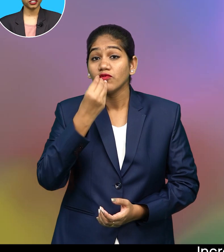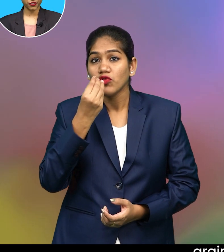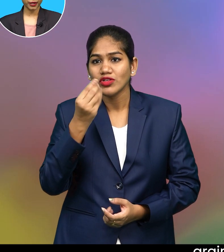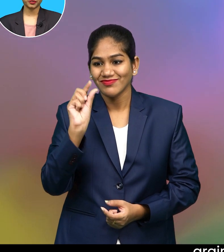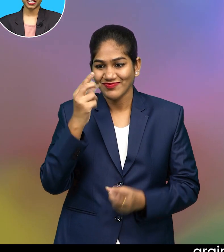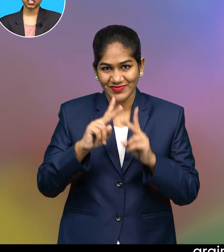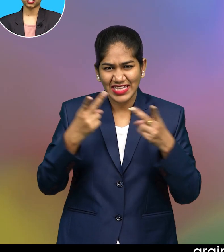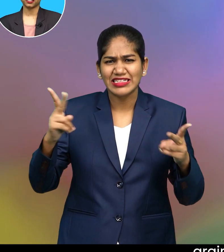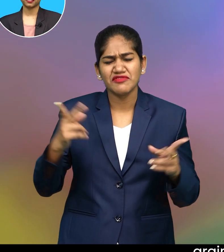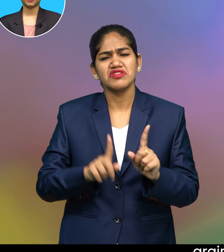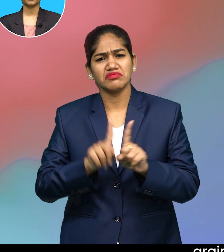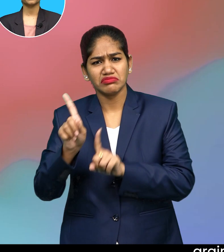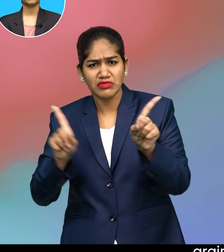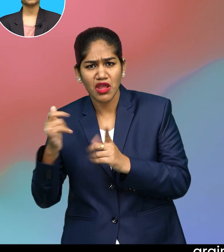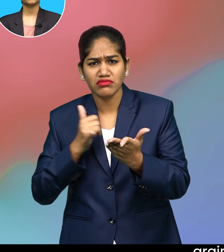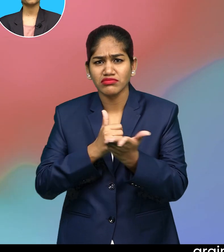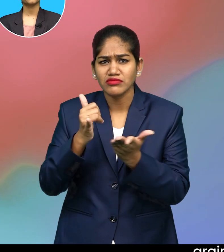Increasing food grain production.